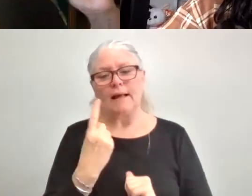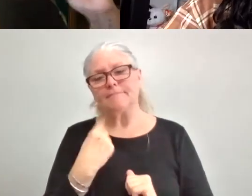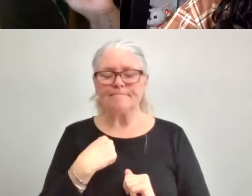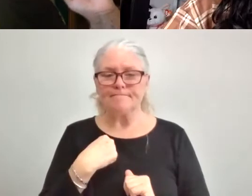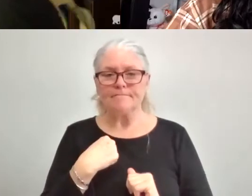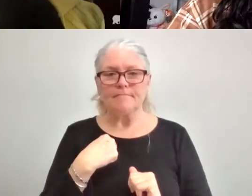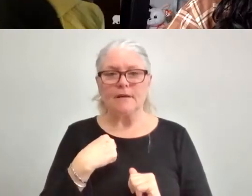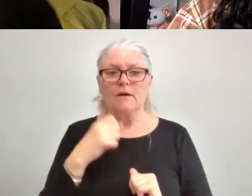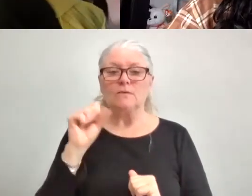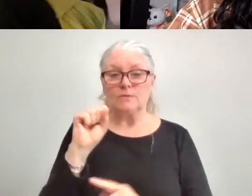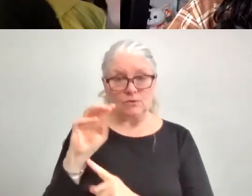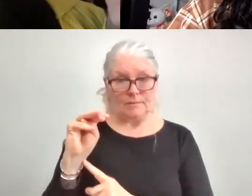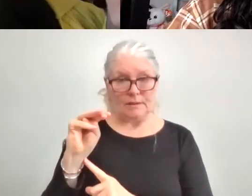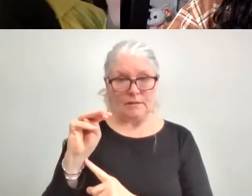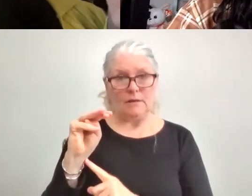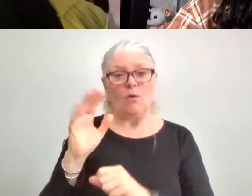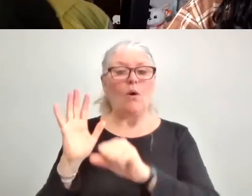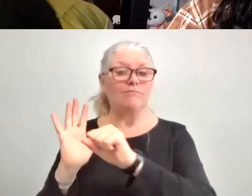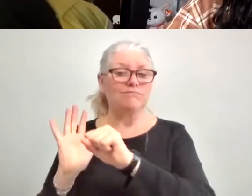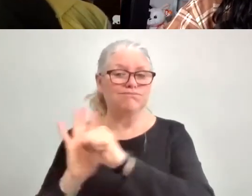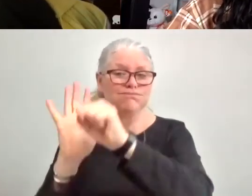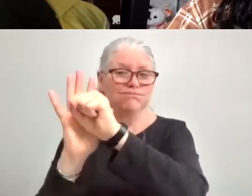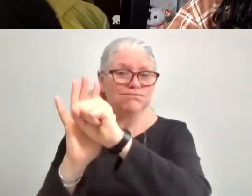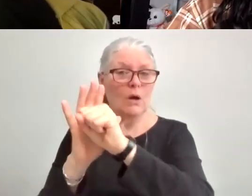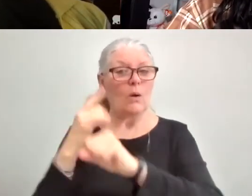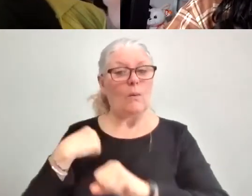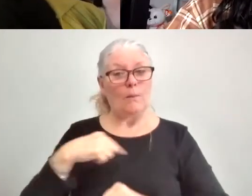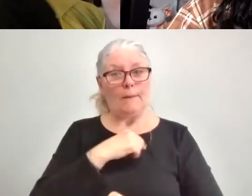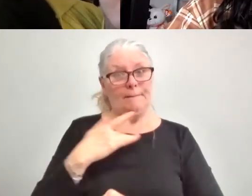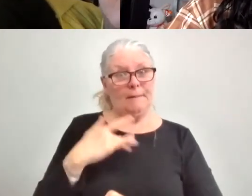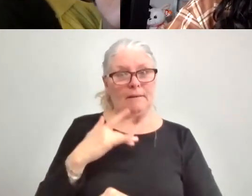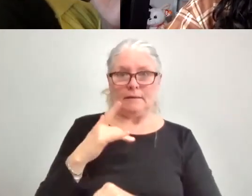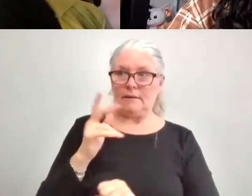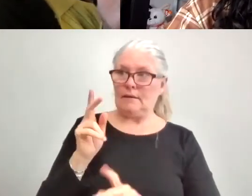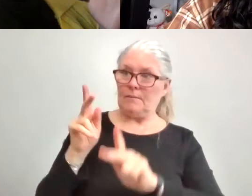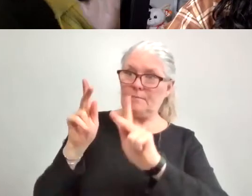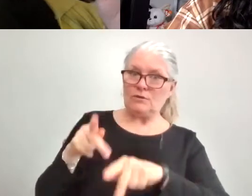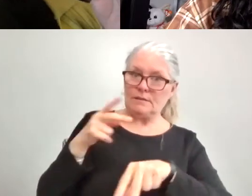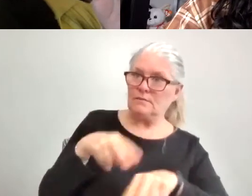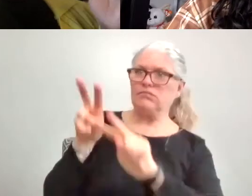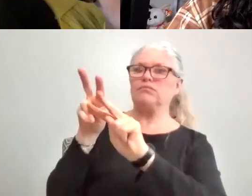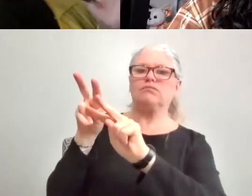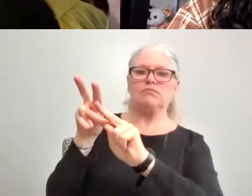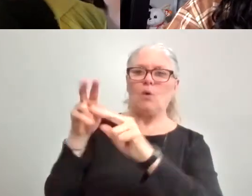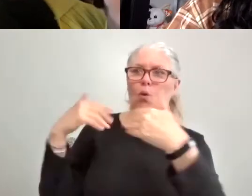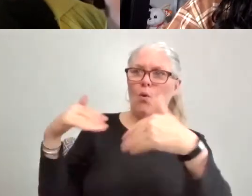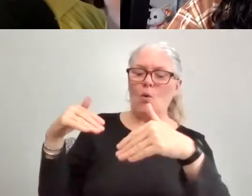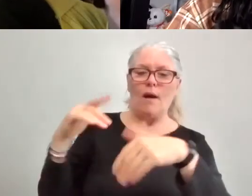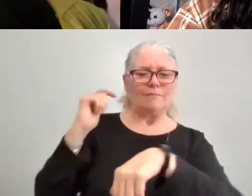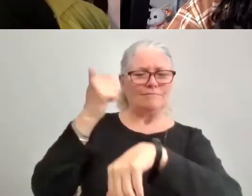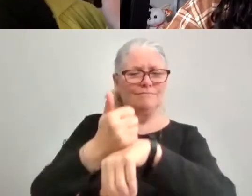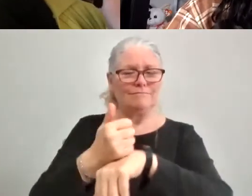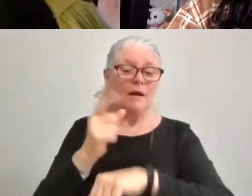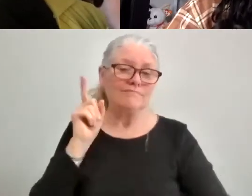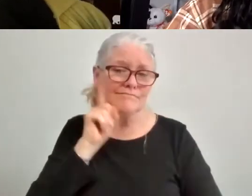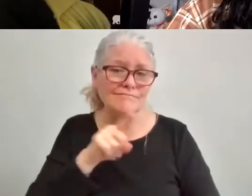is, one, we put people on a pedestal, right? And then we create these faux interpersonal carceral systems